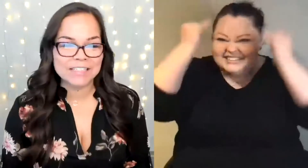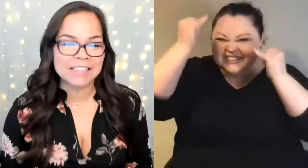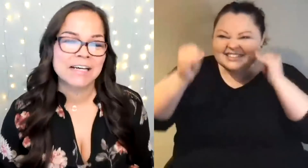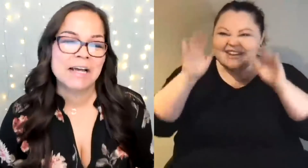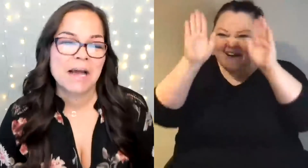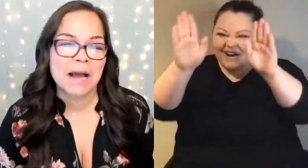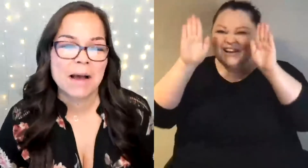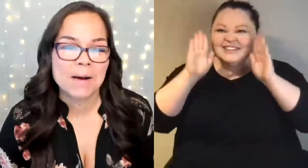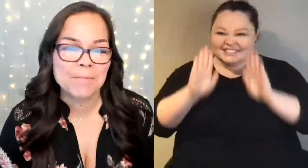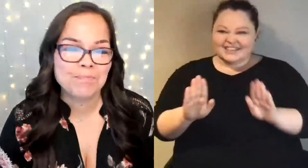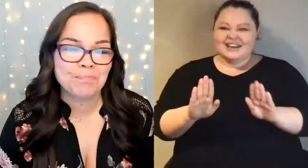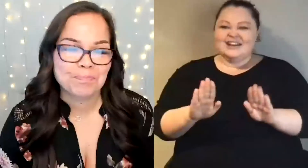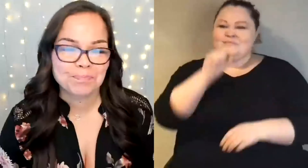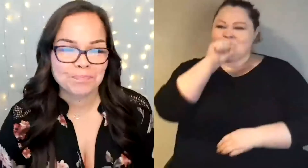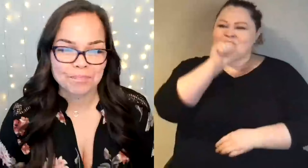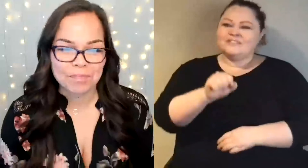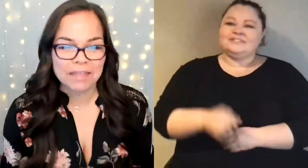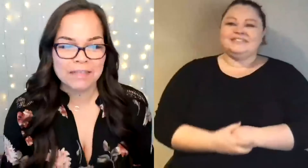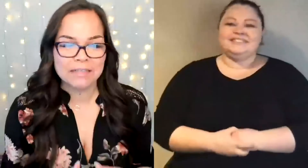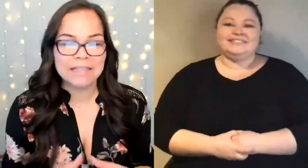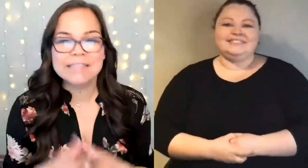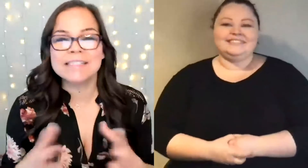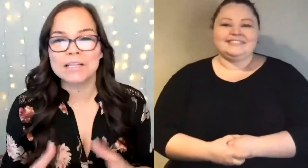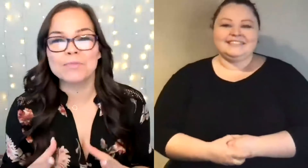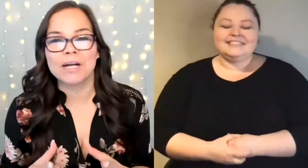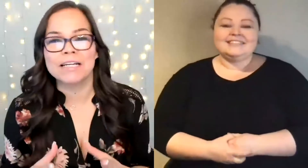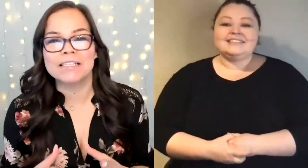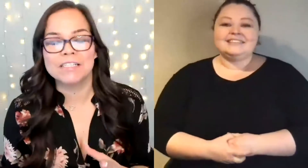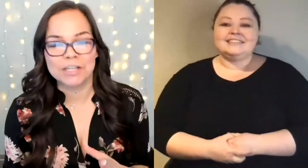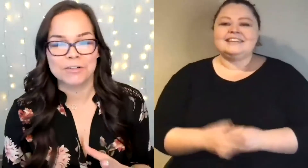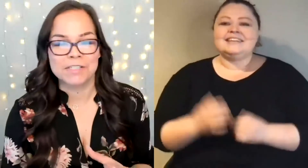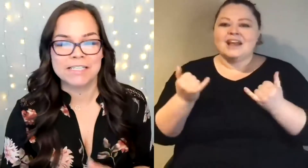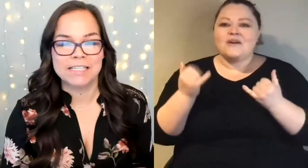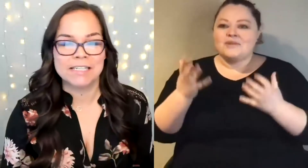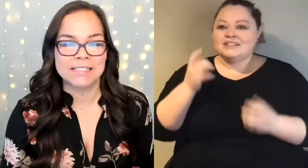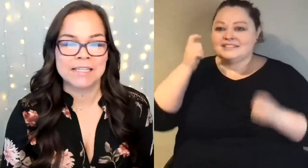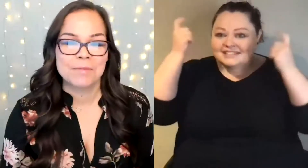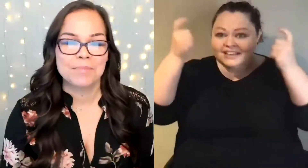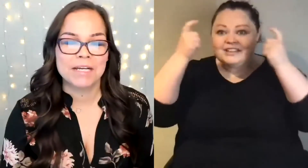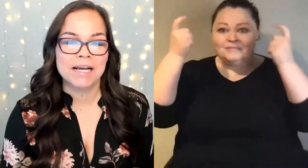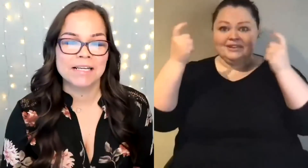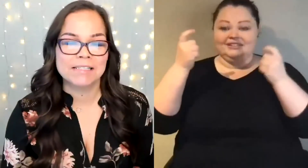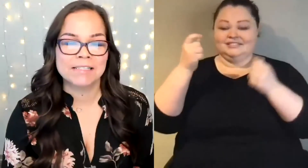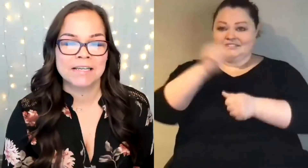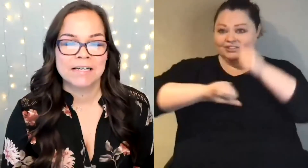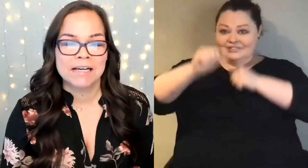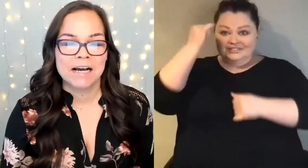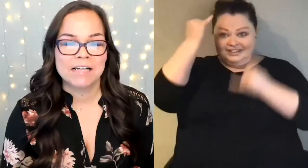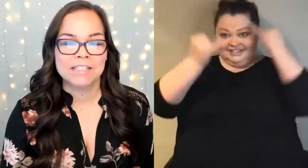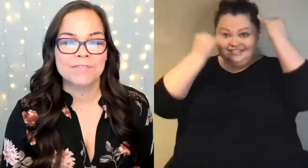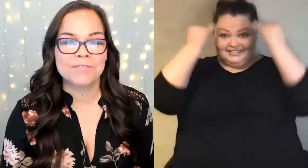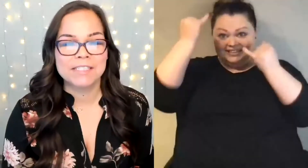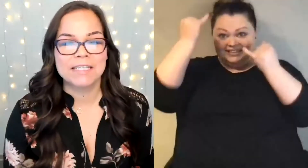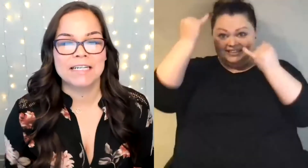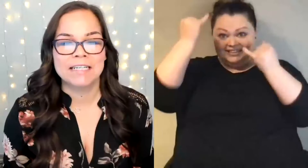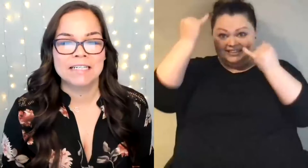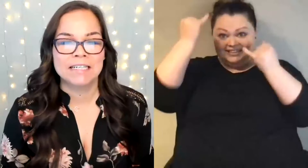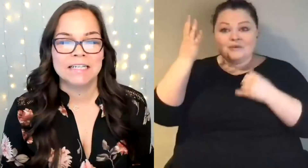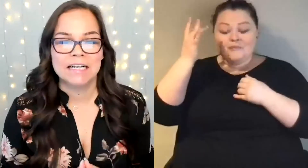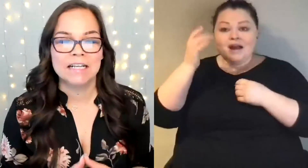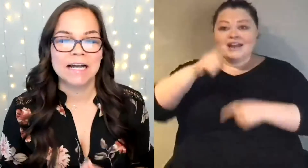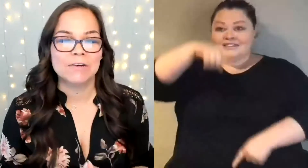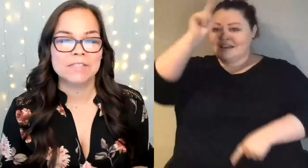love it. Let's celebrate each other's ideas, because